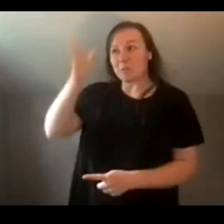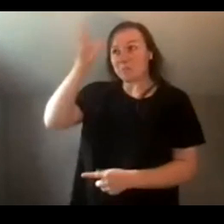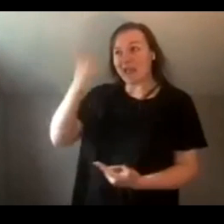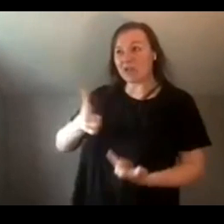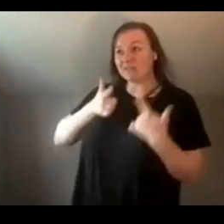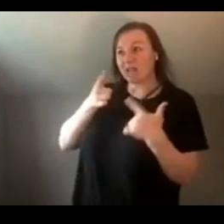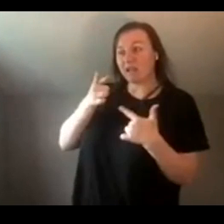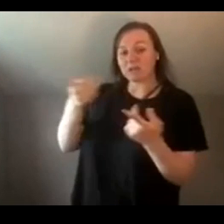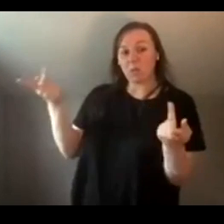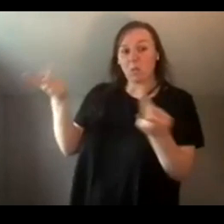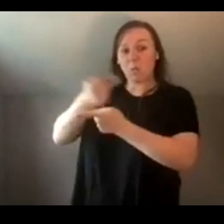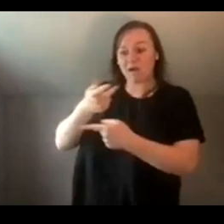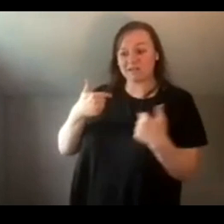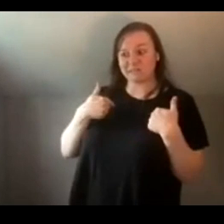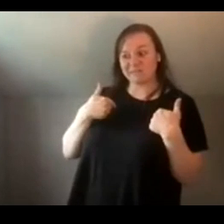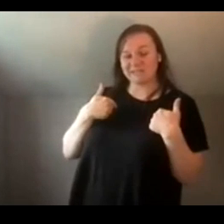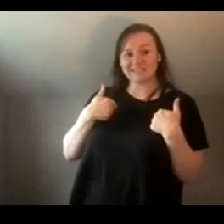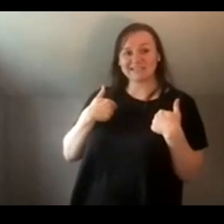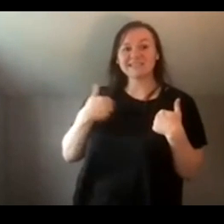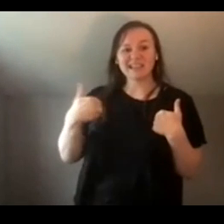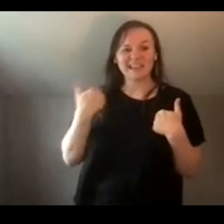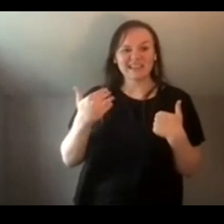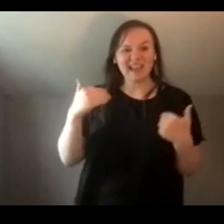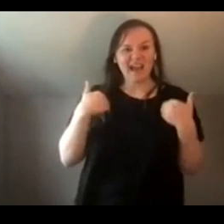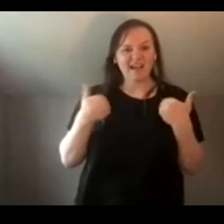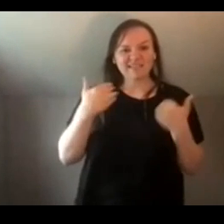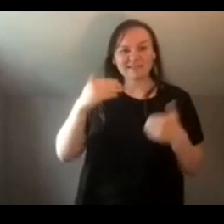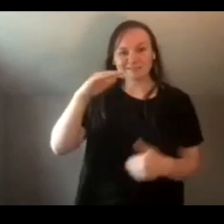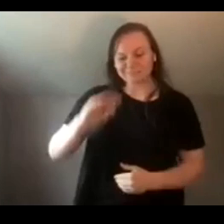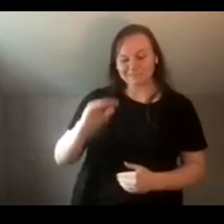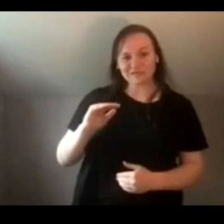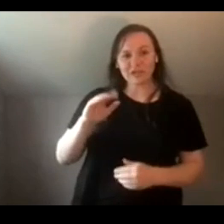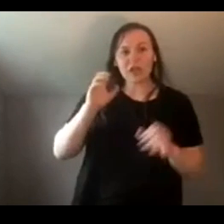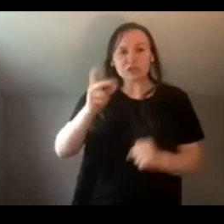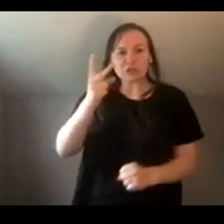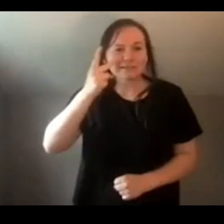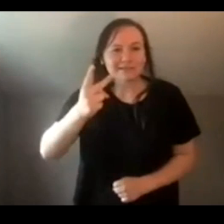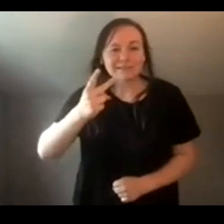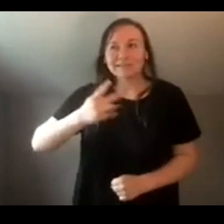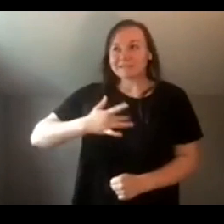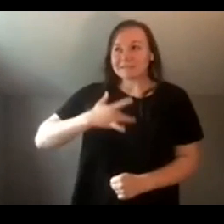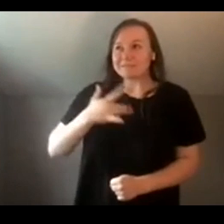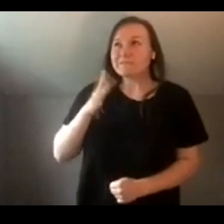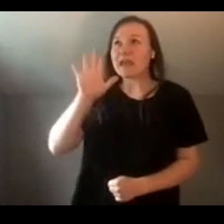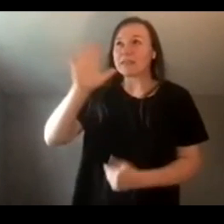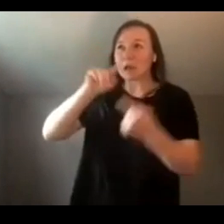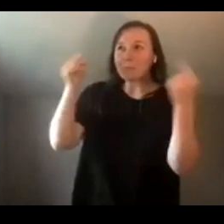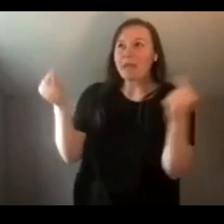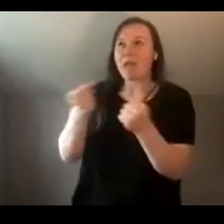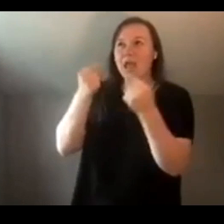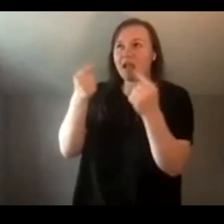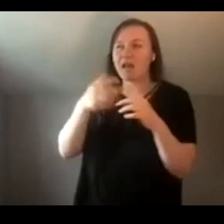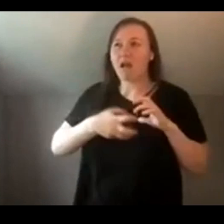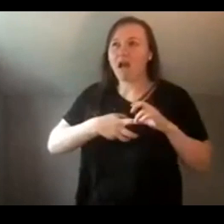harder. Even as a young child, she could see and feel their pain and anguish.